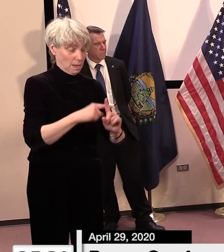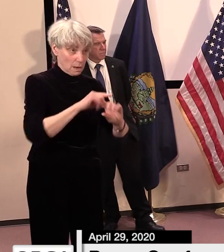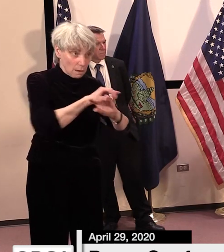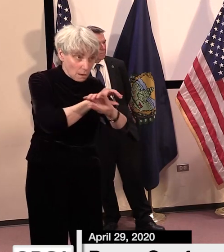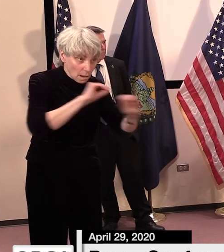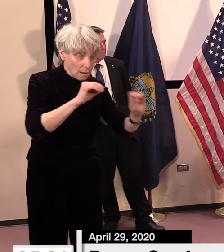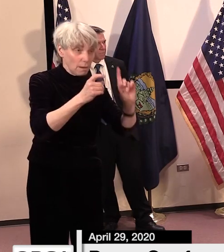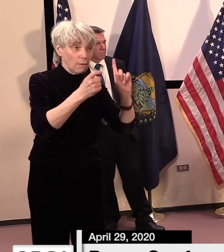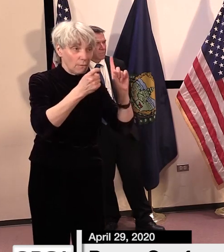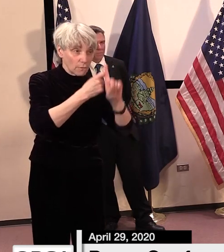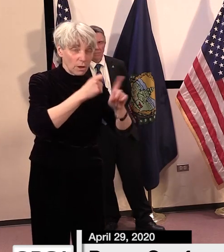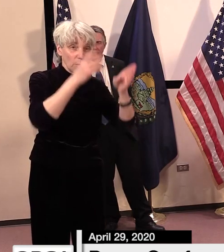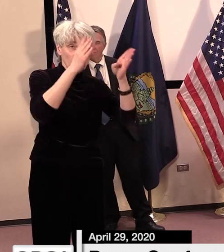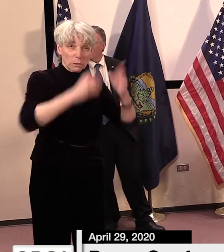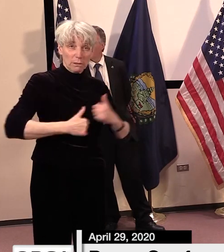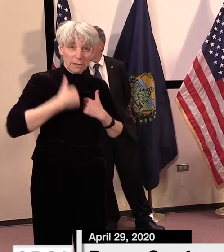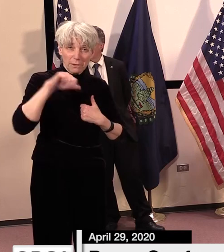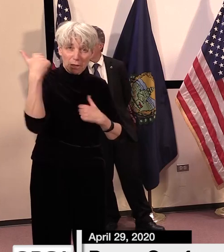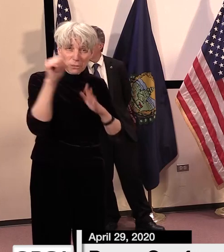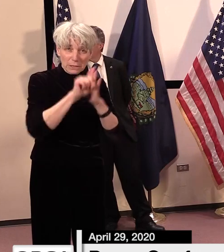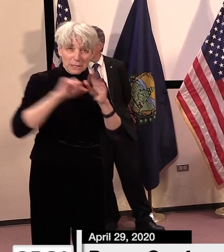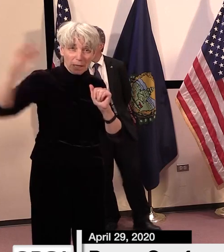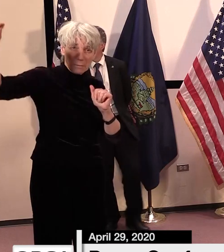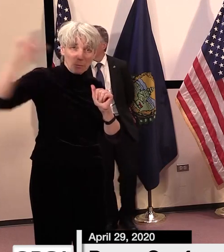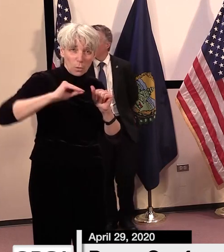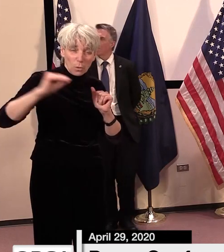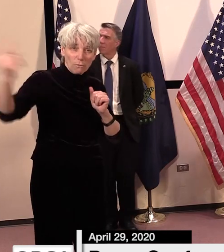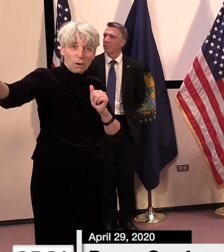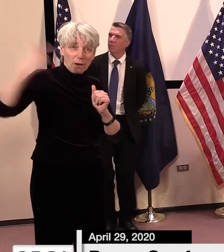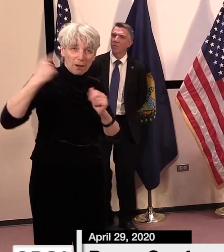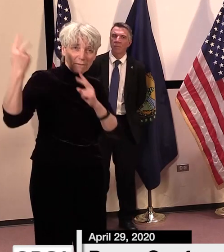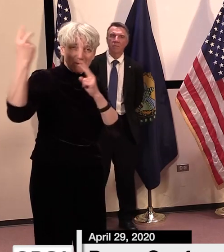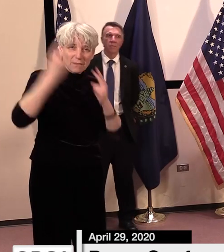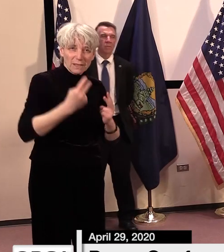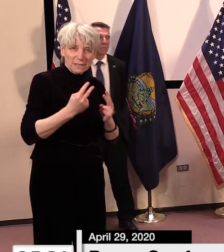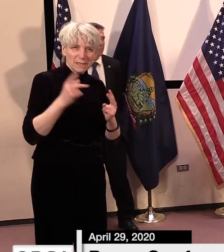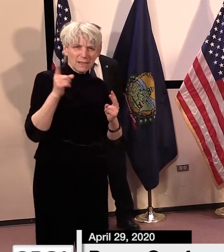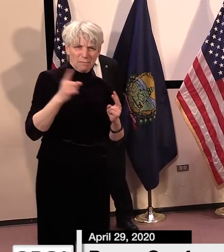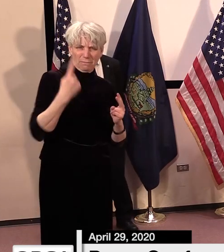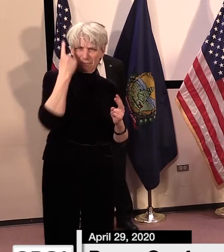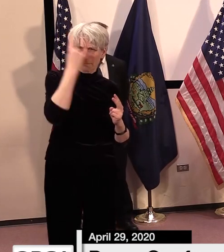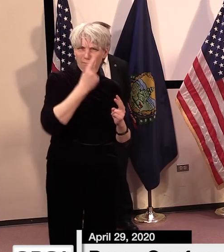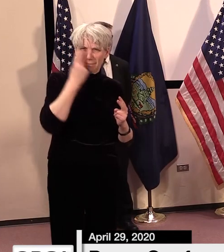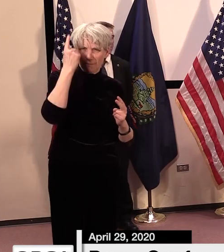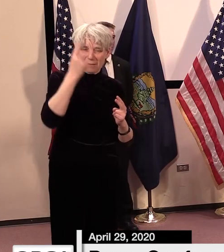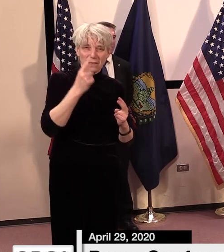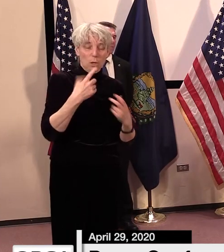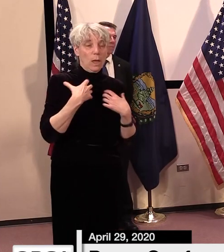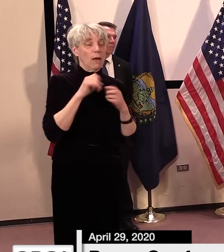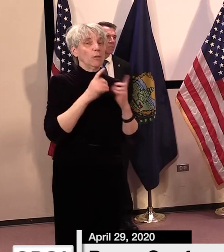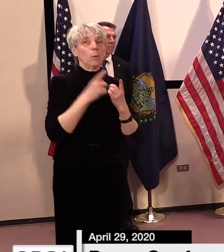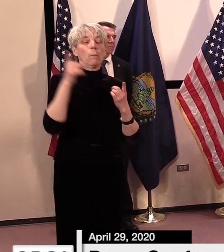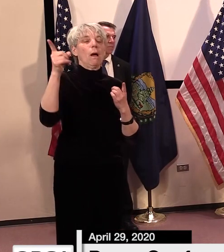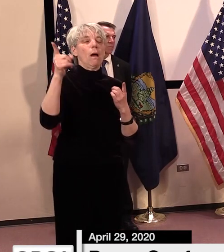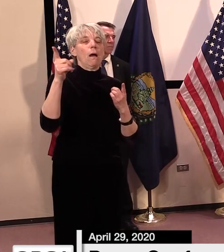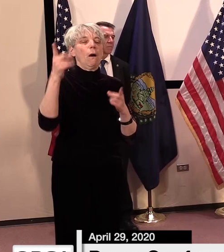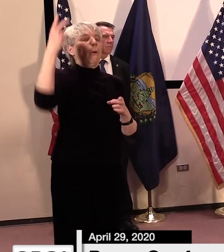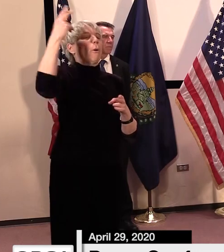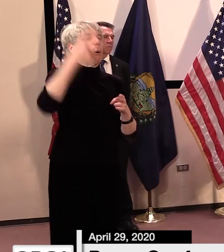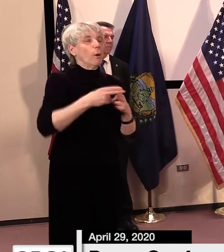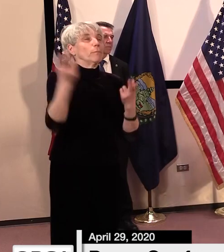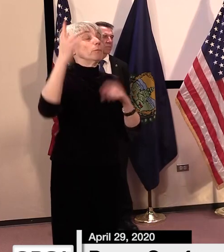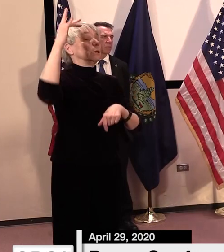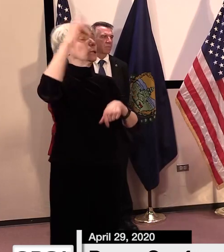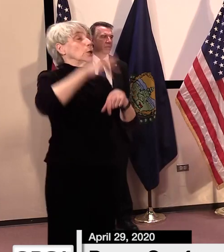out-of-stater. Has the health department assigned them to a town where they were visiting, or in the case